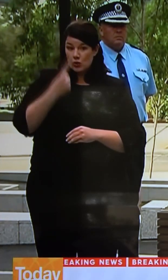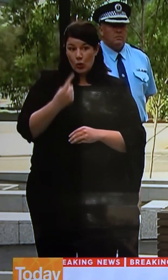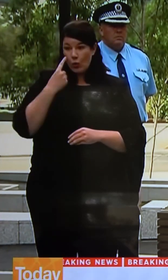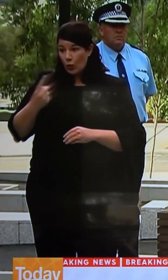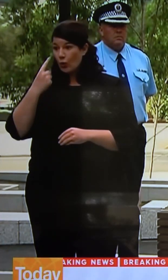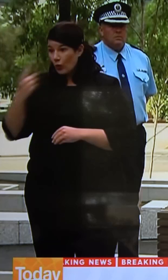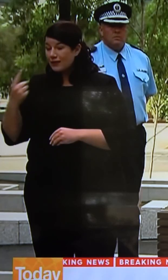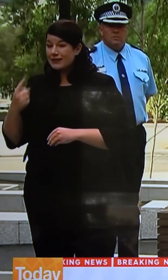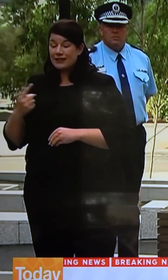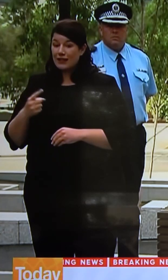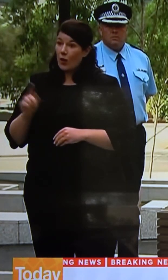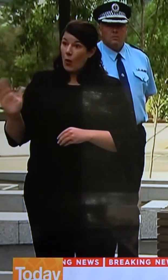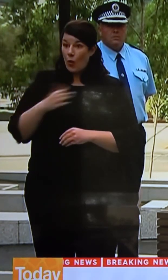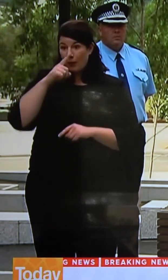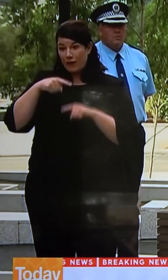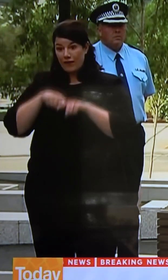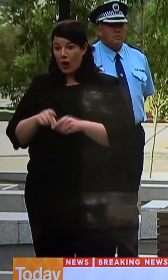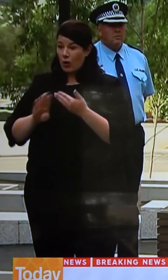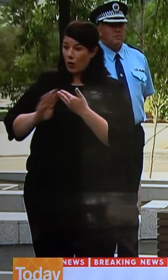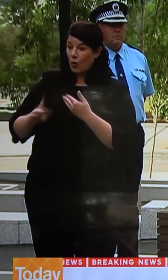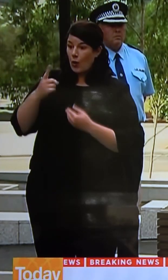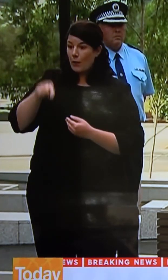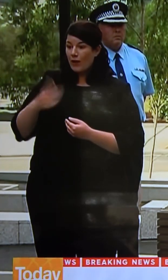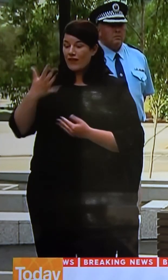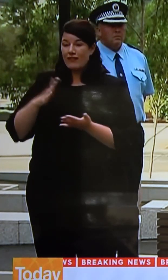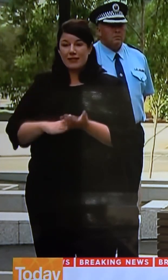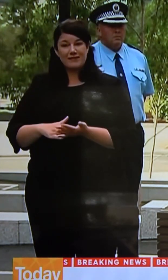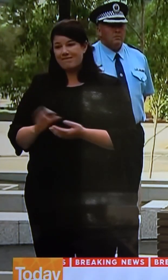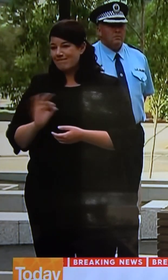anecdotally and observed that not everybody was taking that, not enough people were